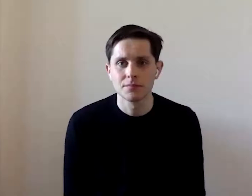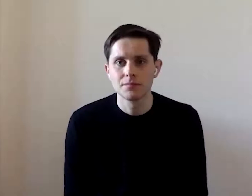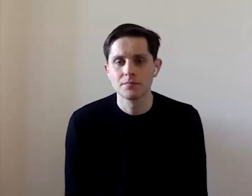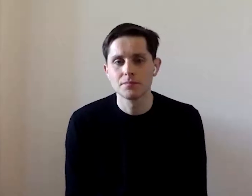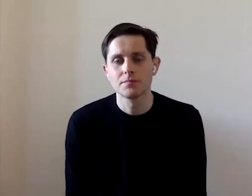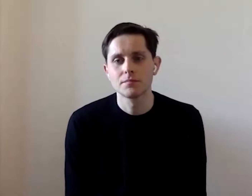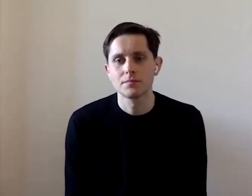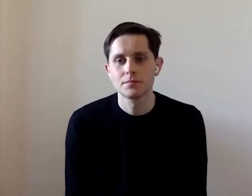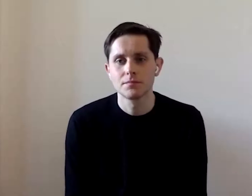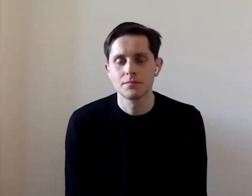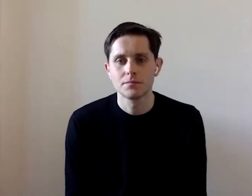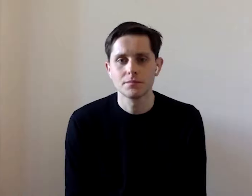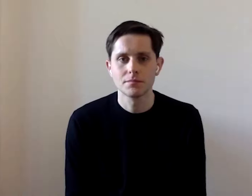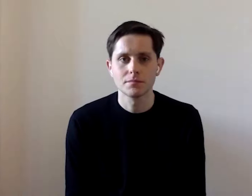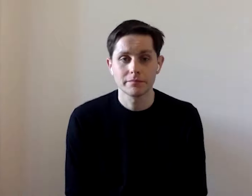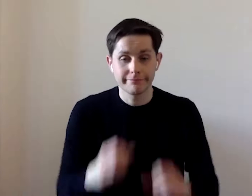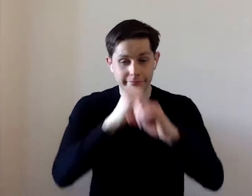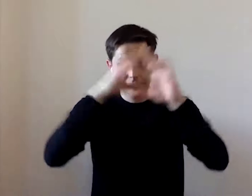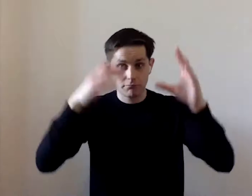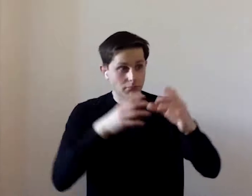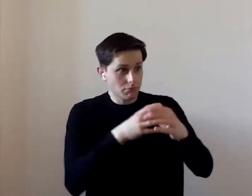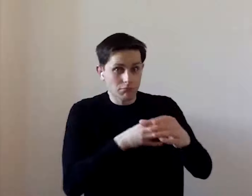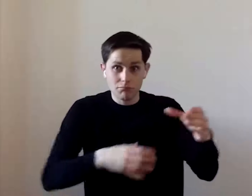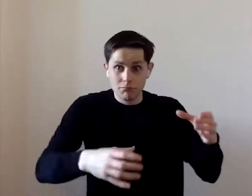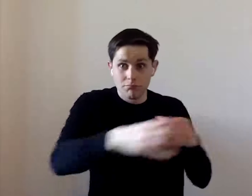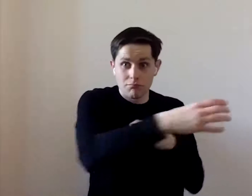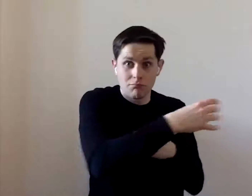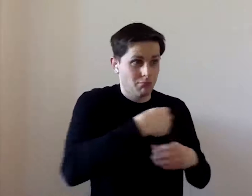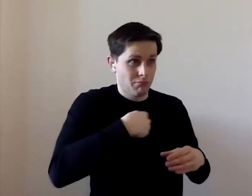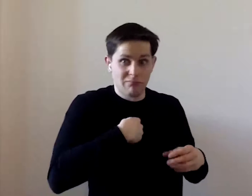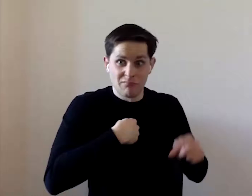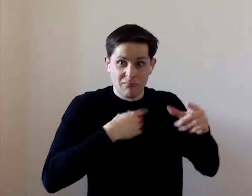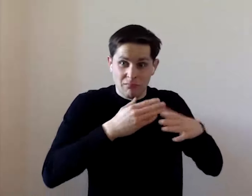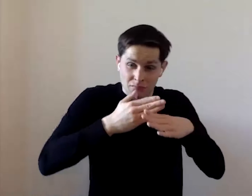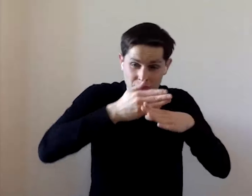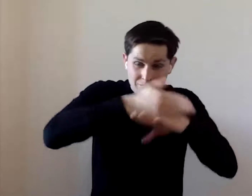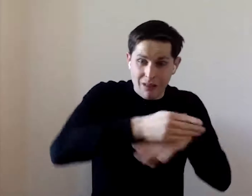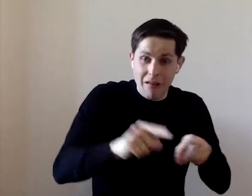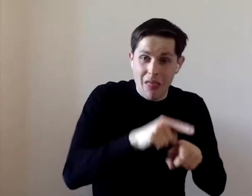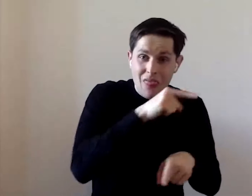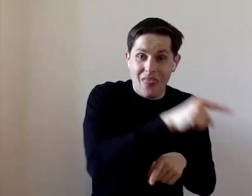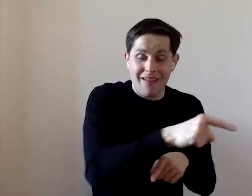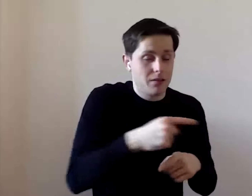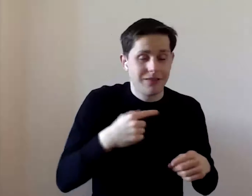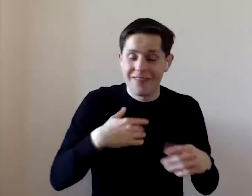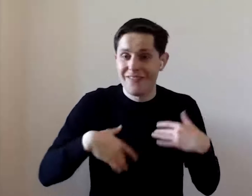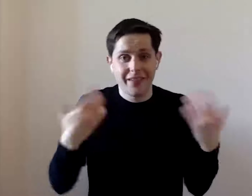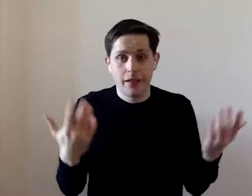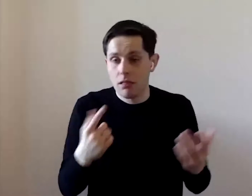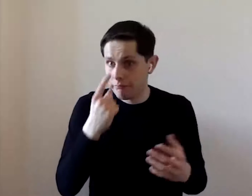just in case the project might need it. And yeah, I think honestly, I think if I were in that